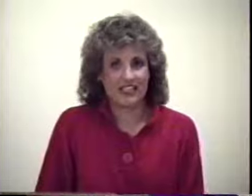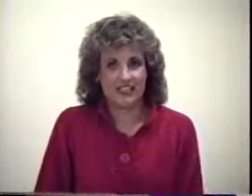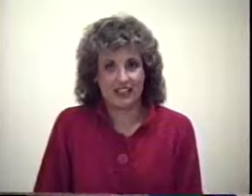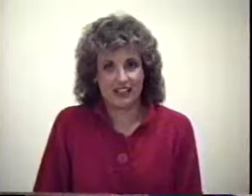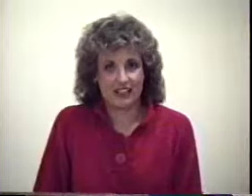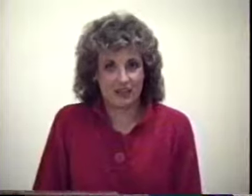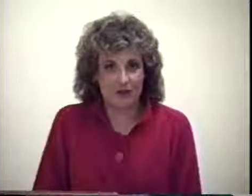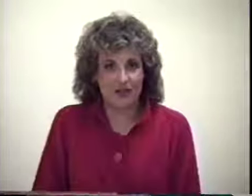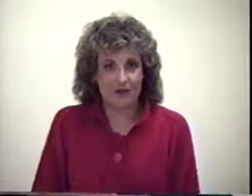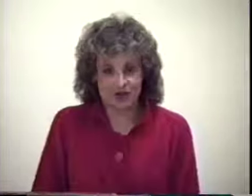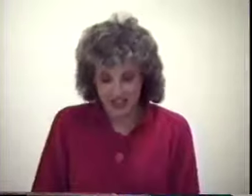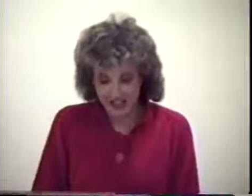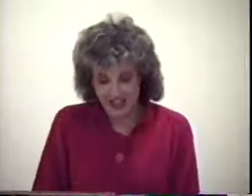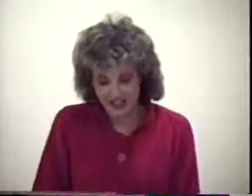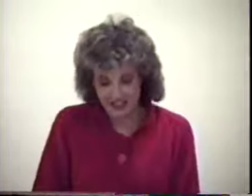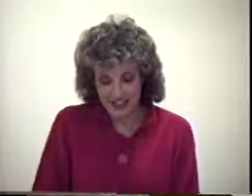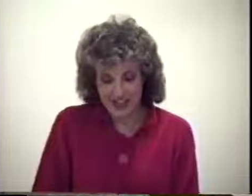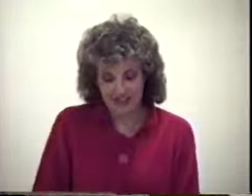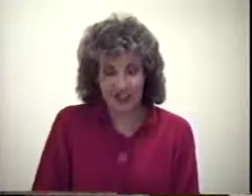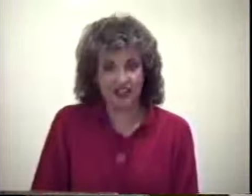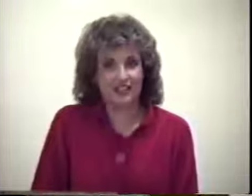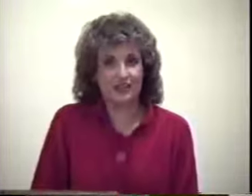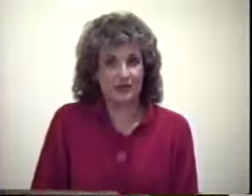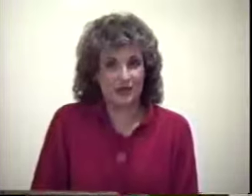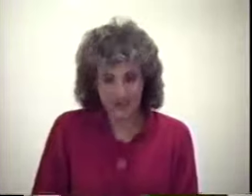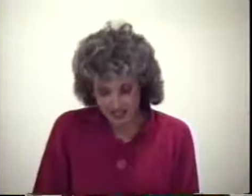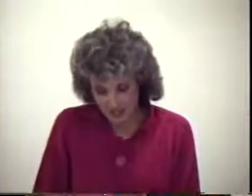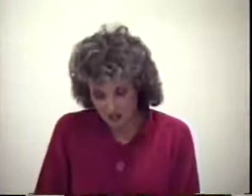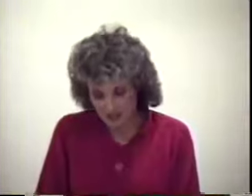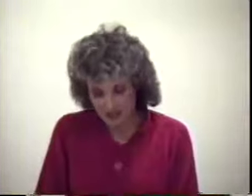together, and it's a way of communication, and it's kind of fun, and this is a way we can keep up with it.